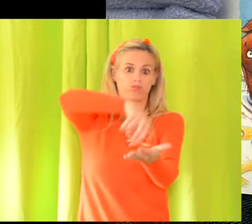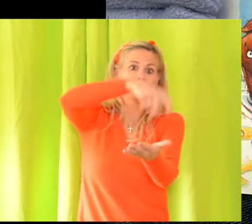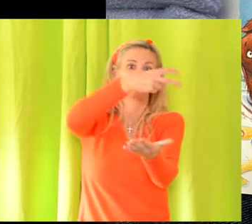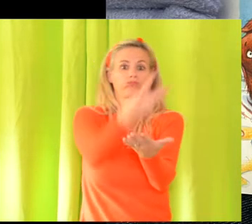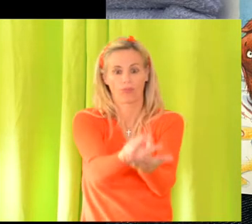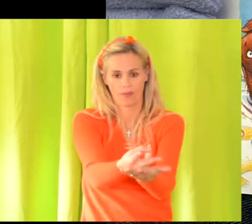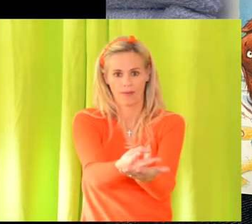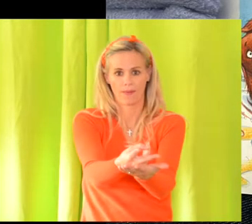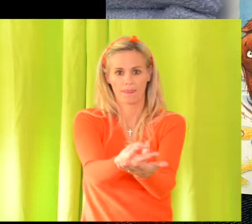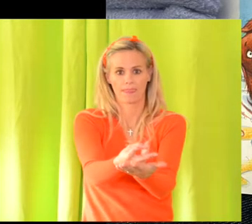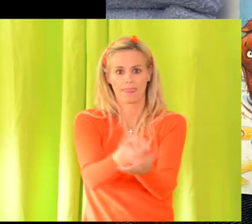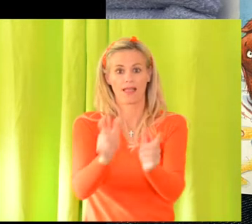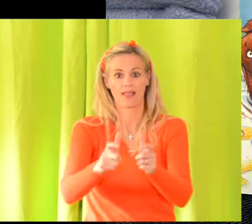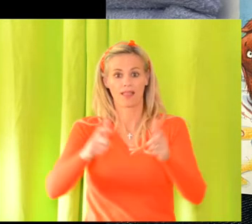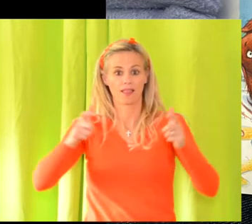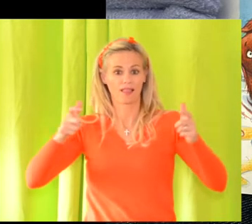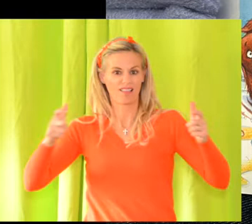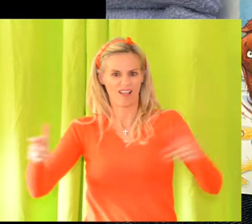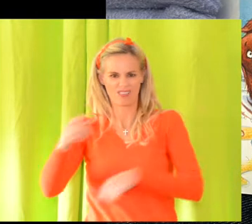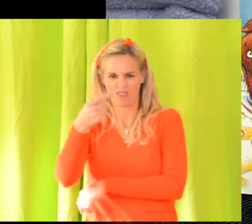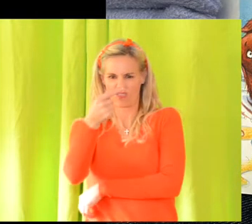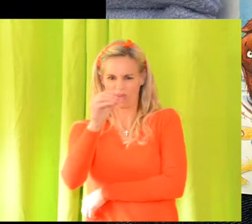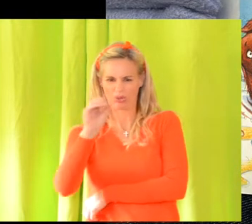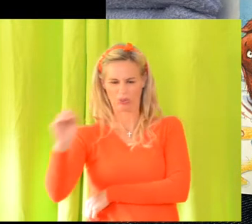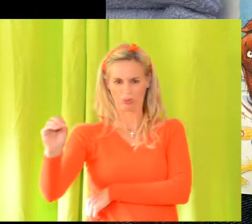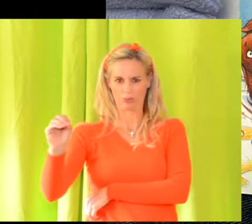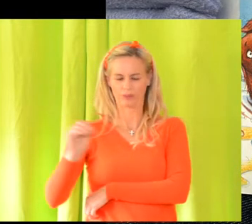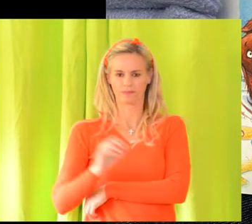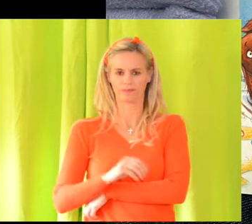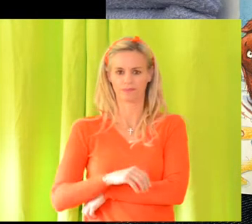Slipping, tripping, lots of goo.